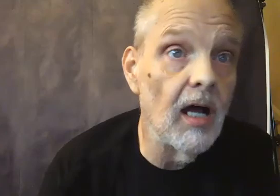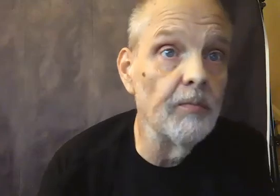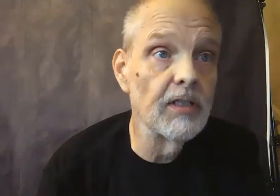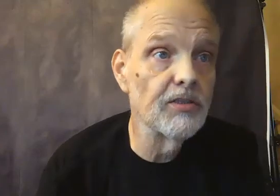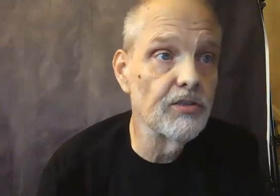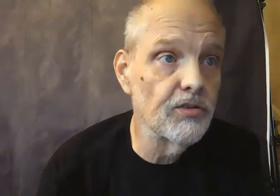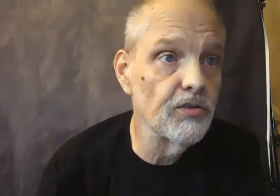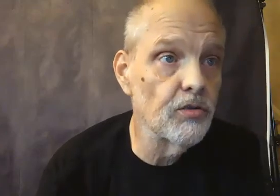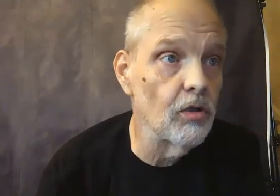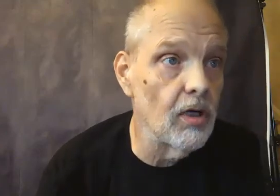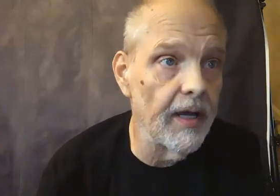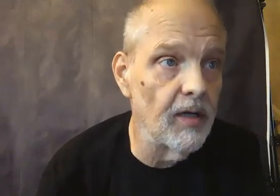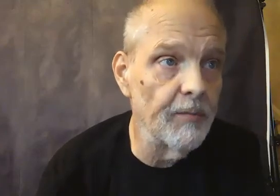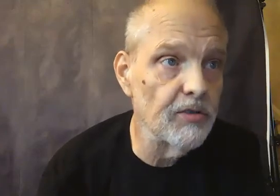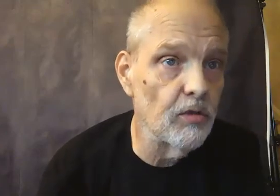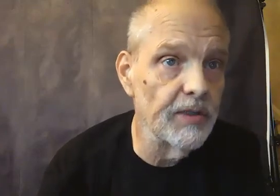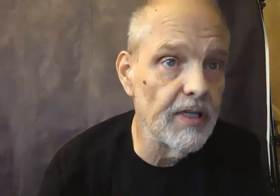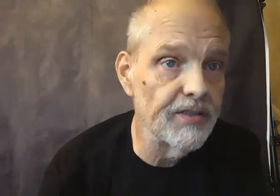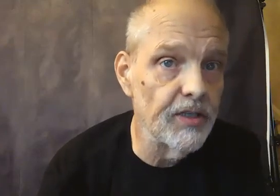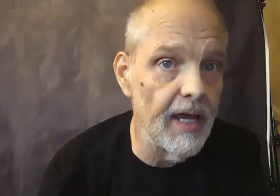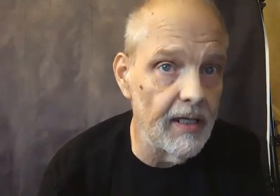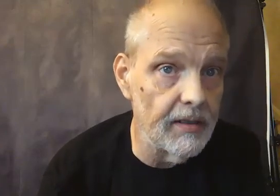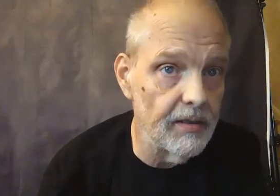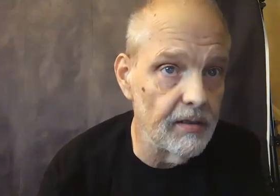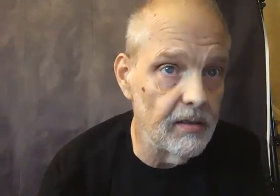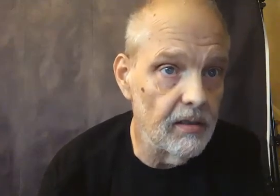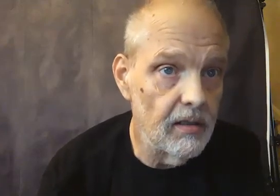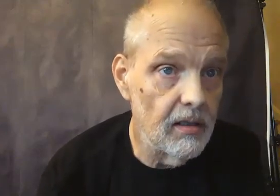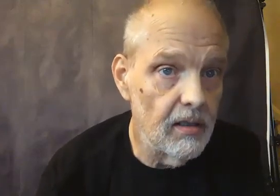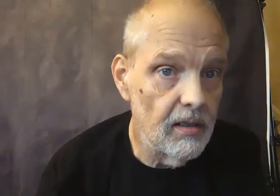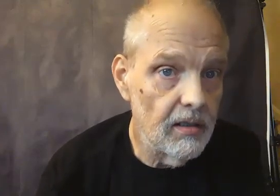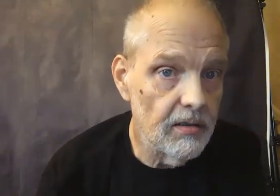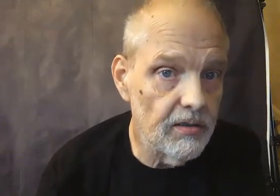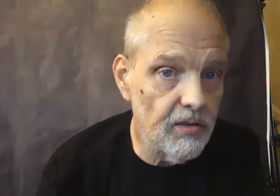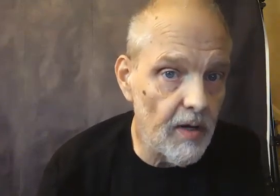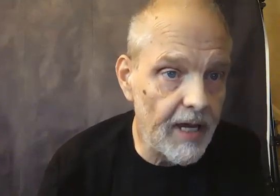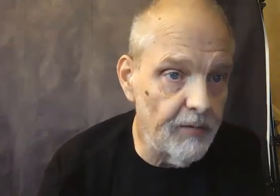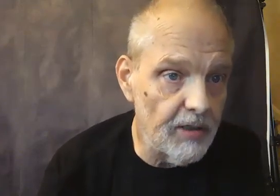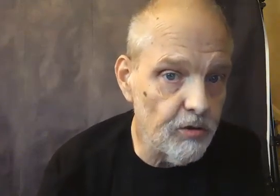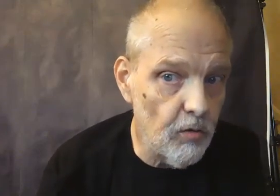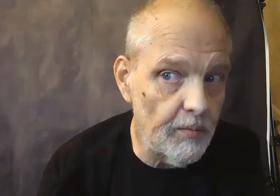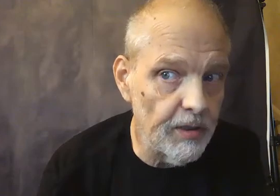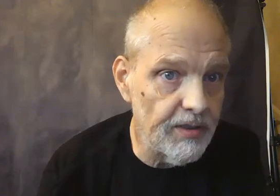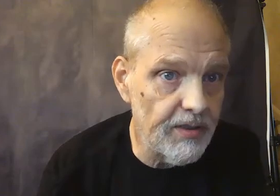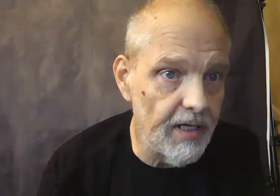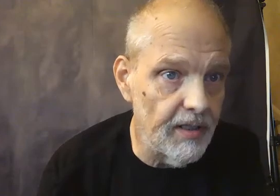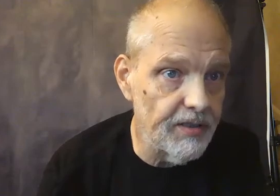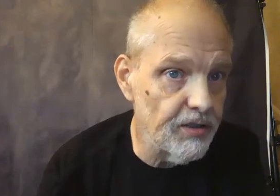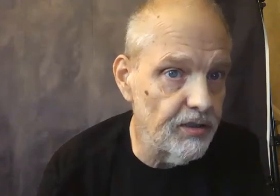I'm not sure, again, I'm not sure when this class is going to end. So I'm not sure when I'm going to say this is going